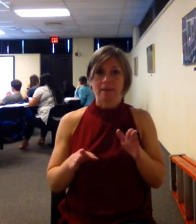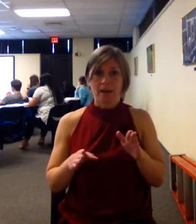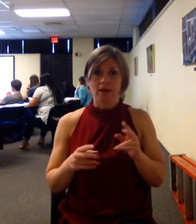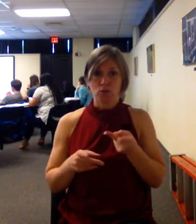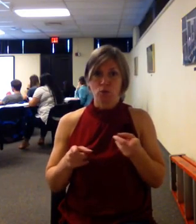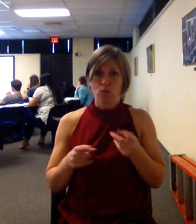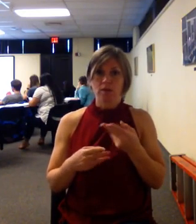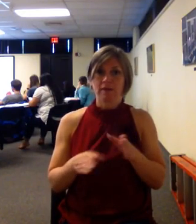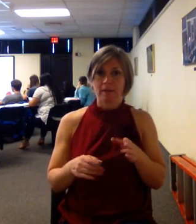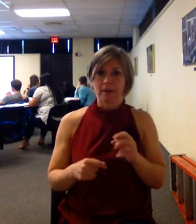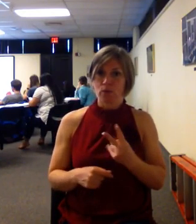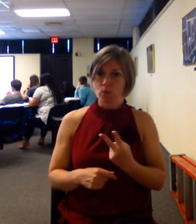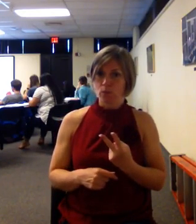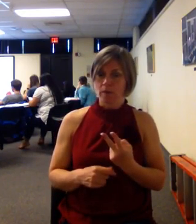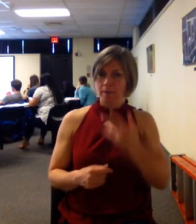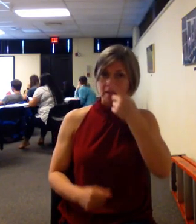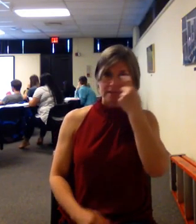2, because the